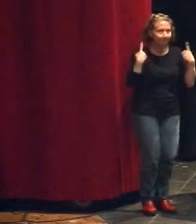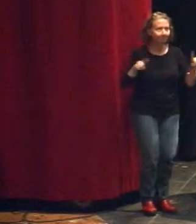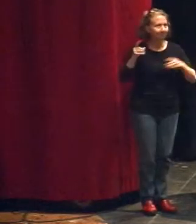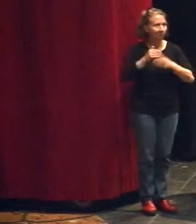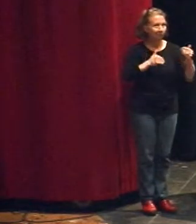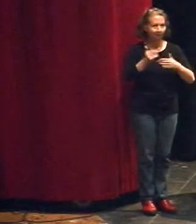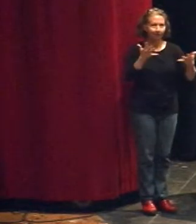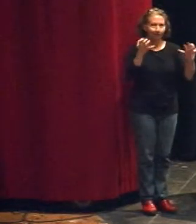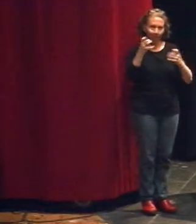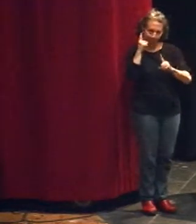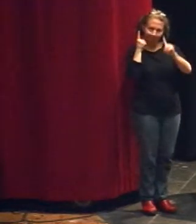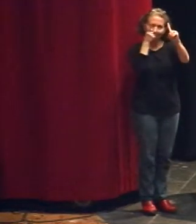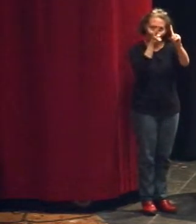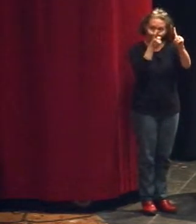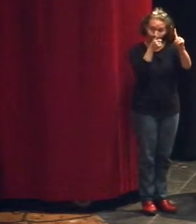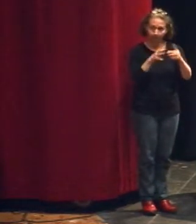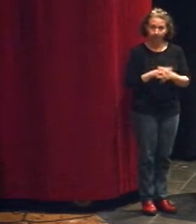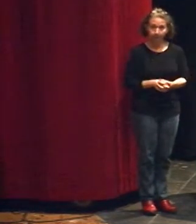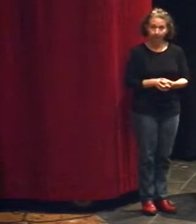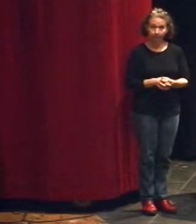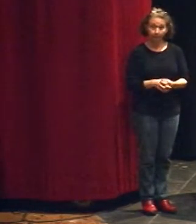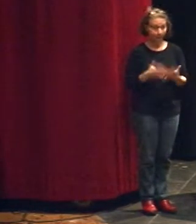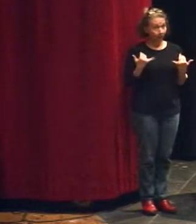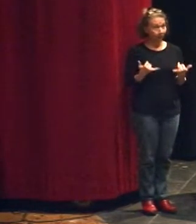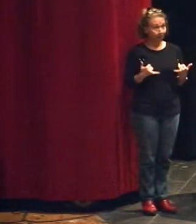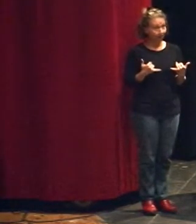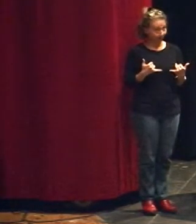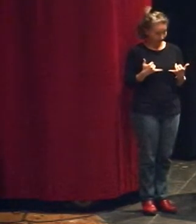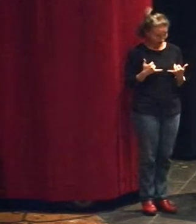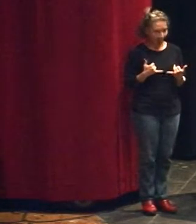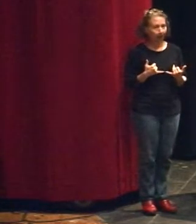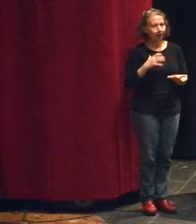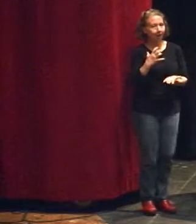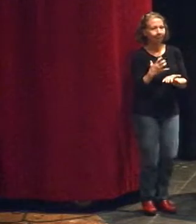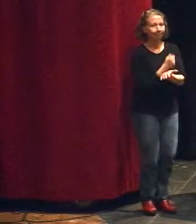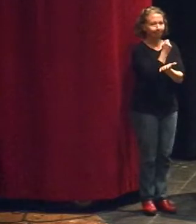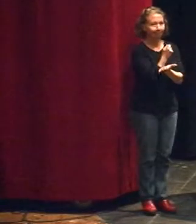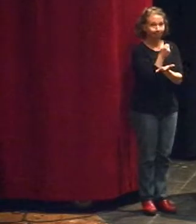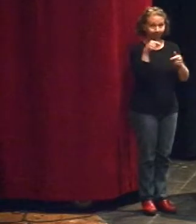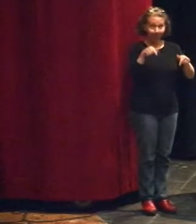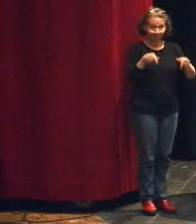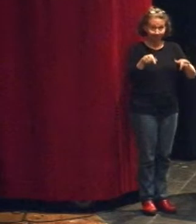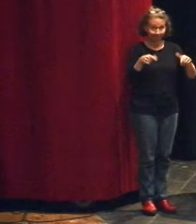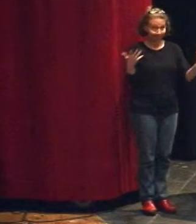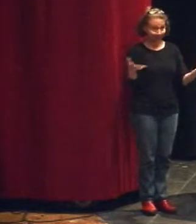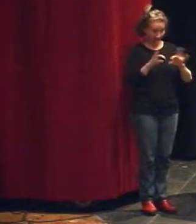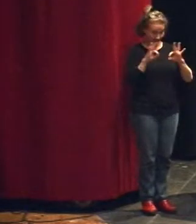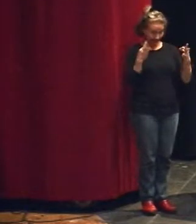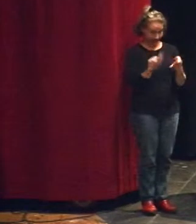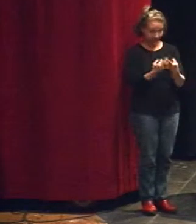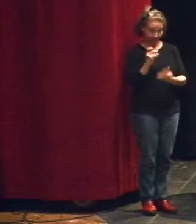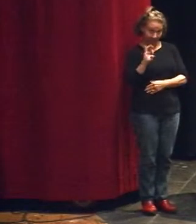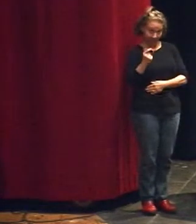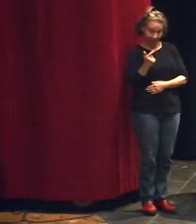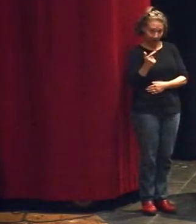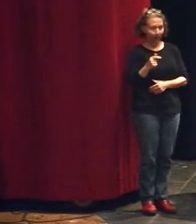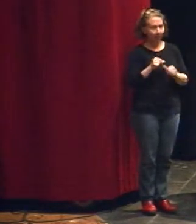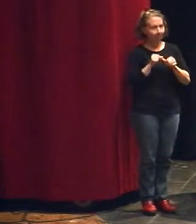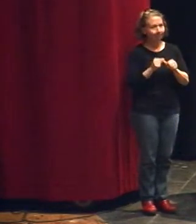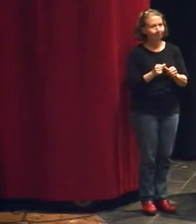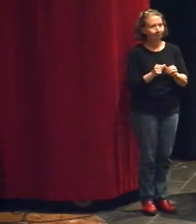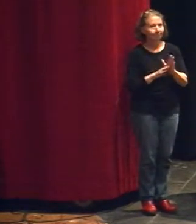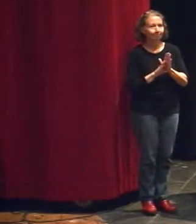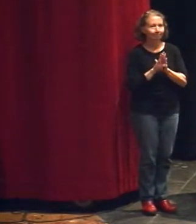Today is another opportunity for us to continue to grow as a family. When we seek to understand